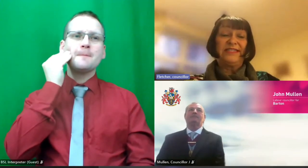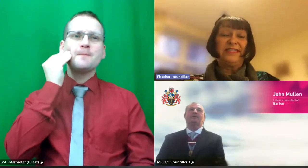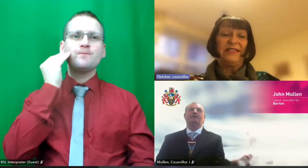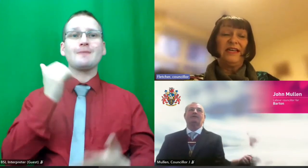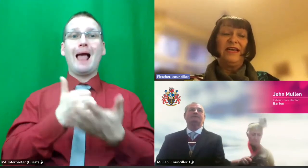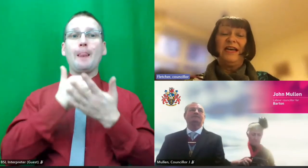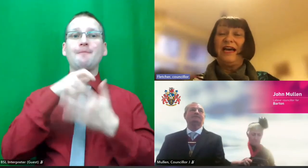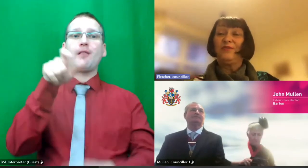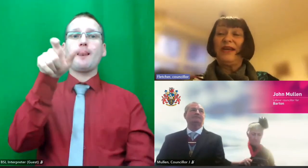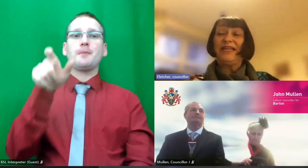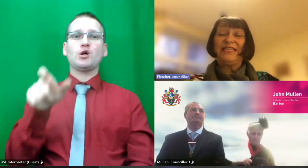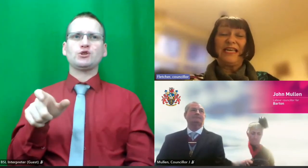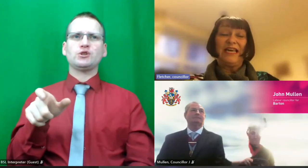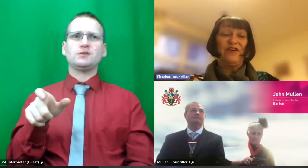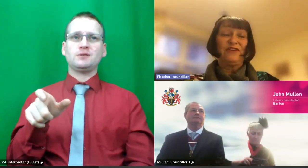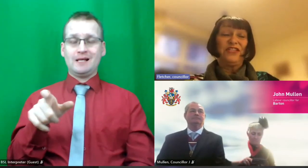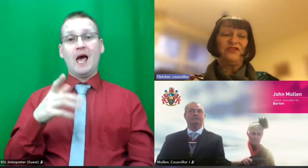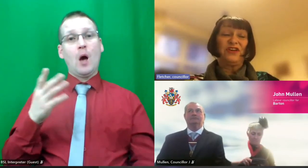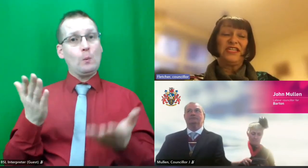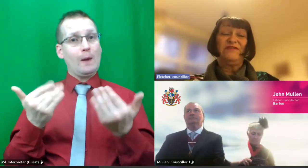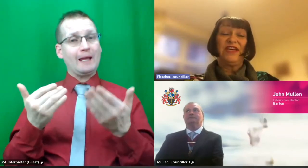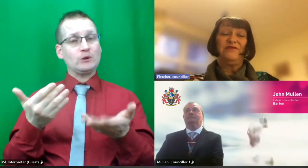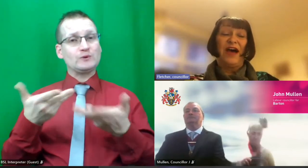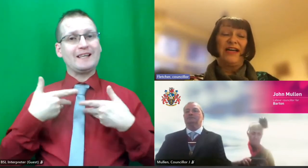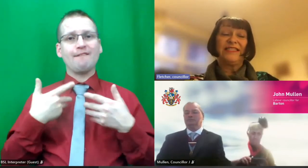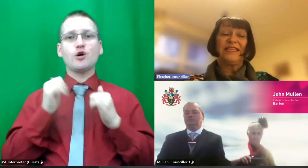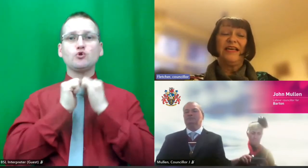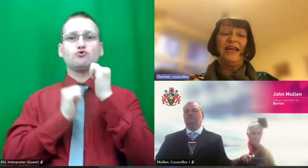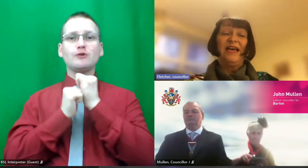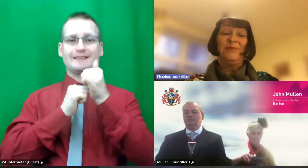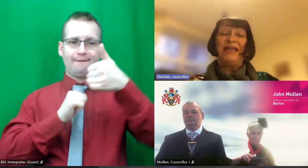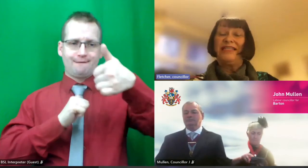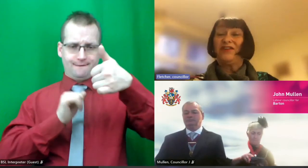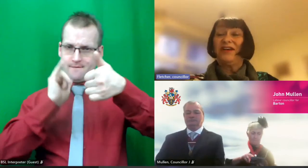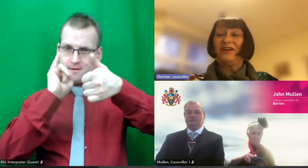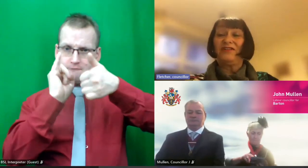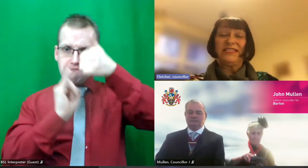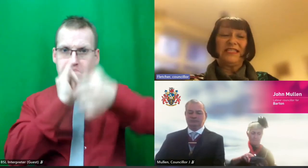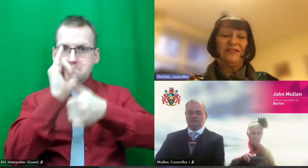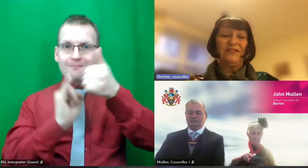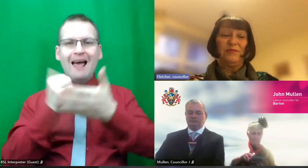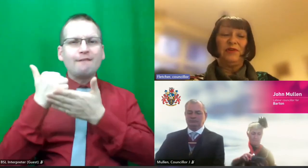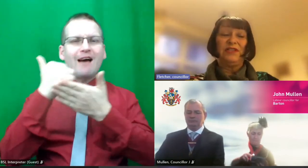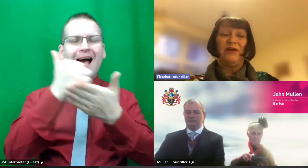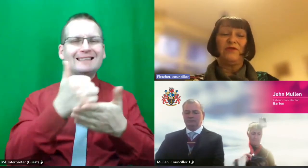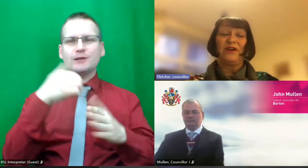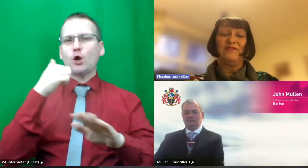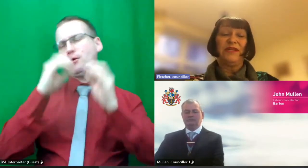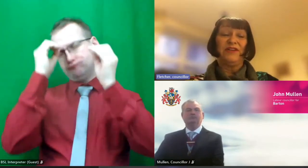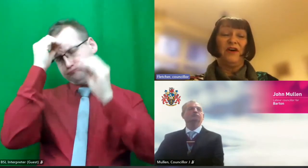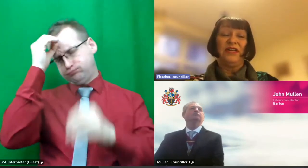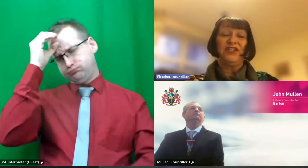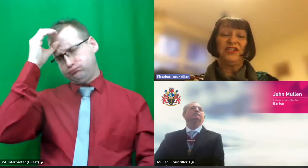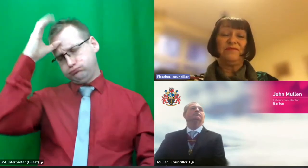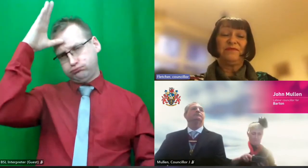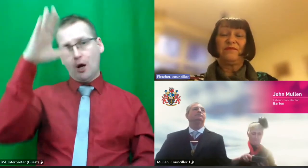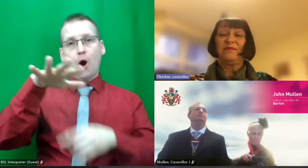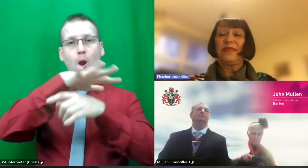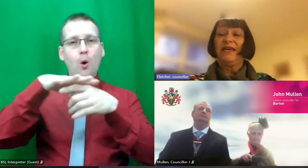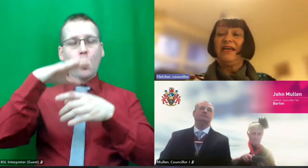helpful person, and willing to give constructive advice based on her considerable local government